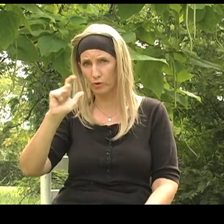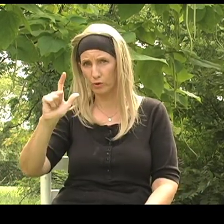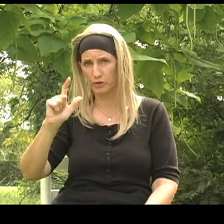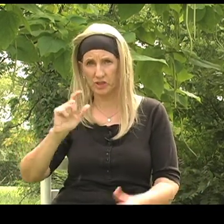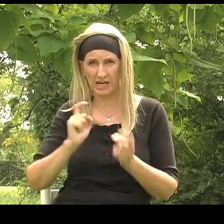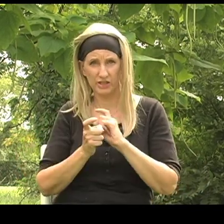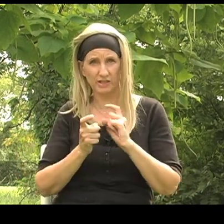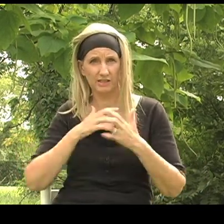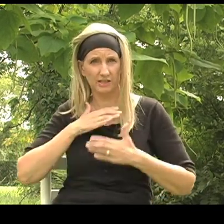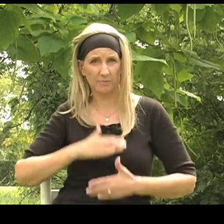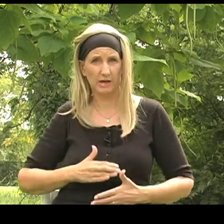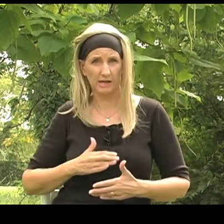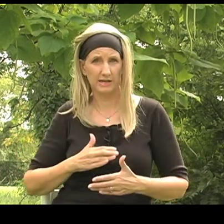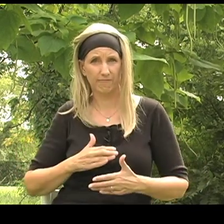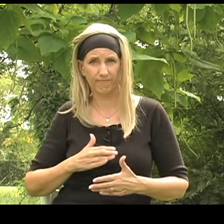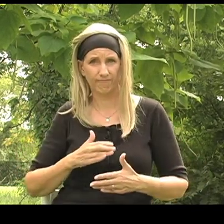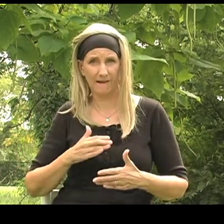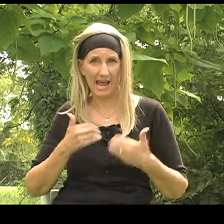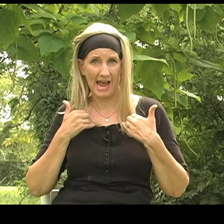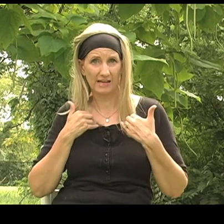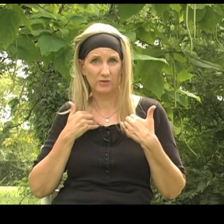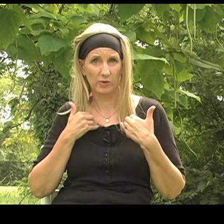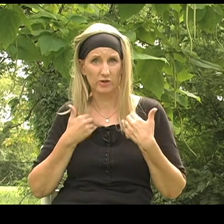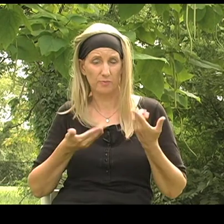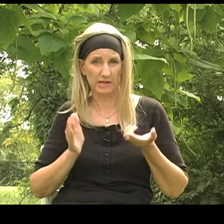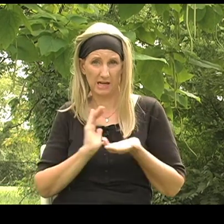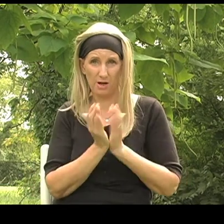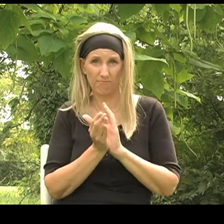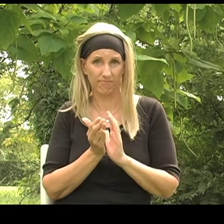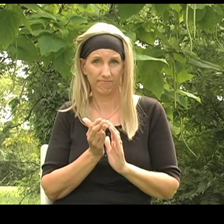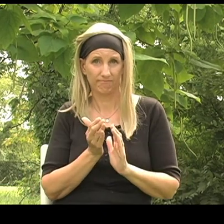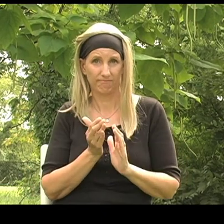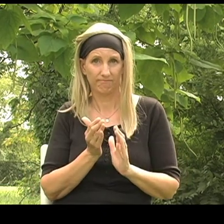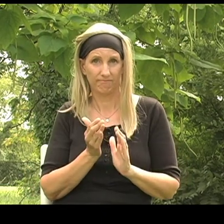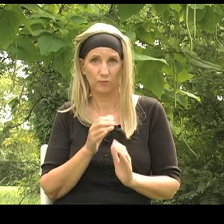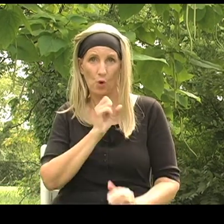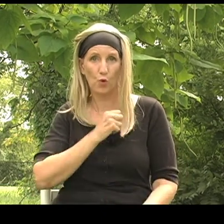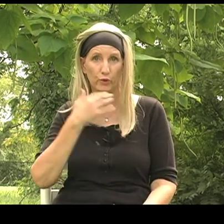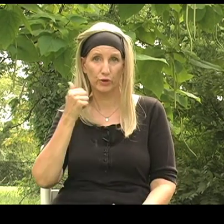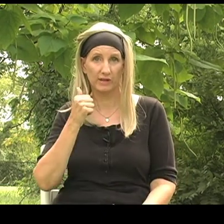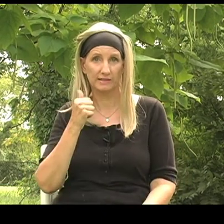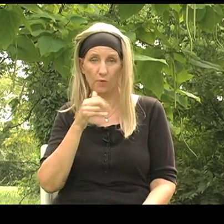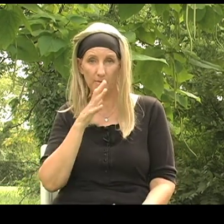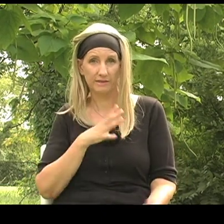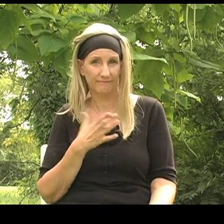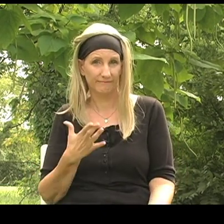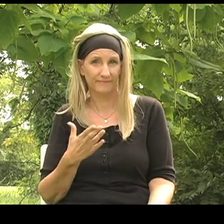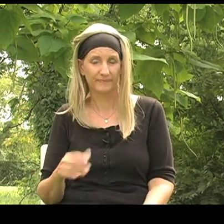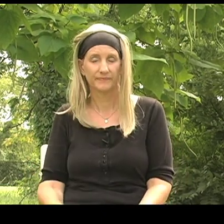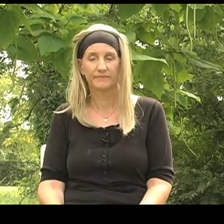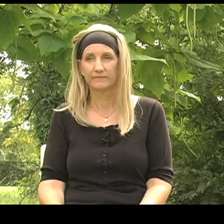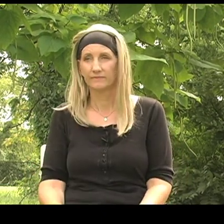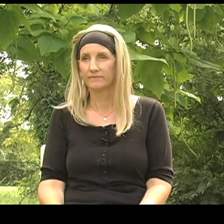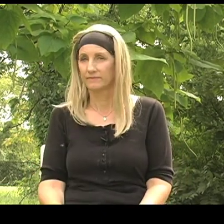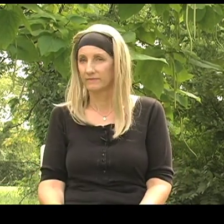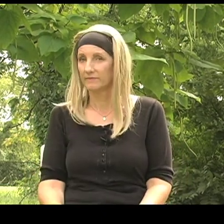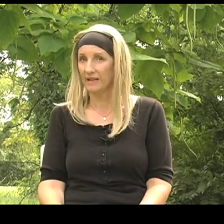hormonal changes that the body has when you become older as a woman. And